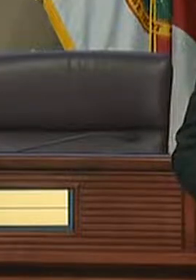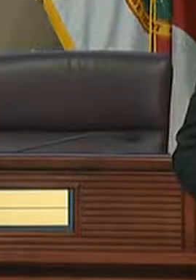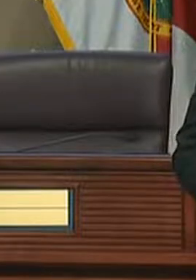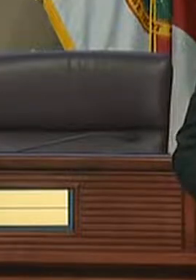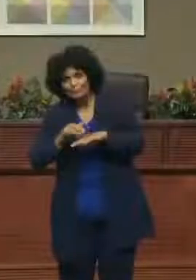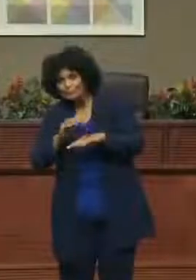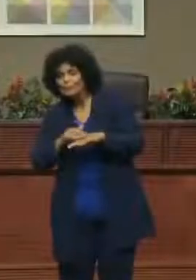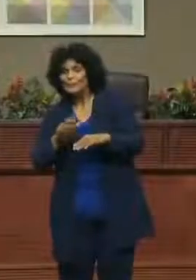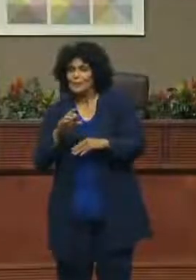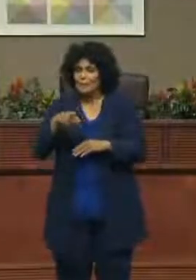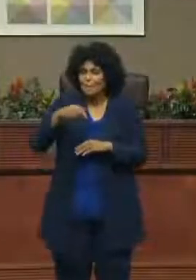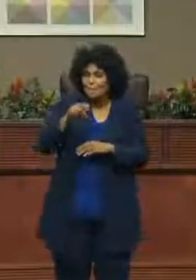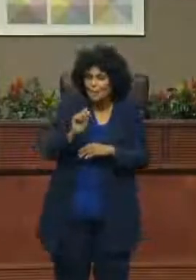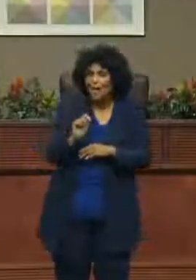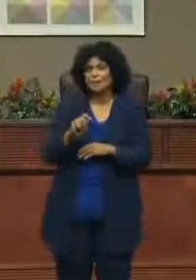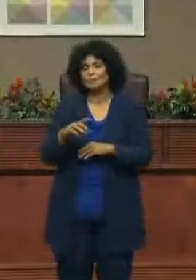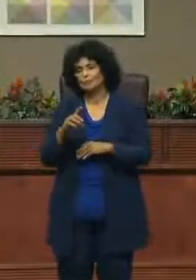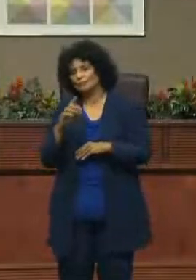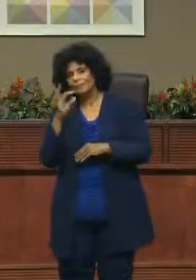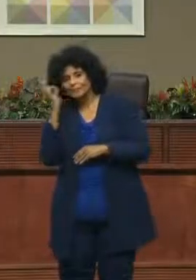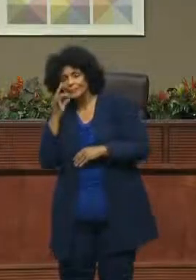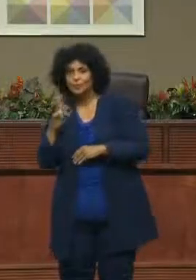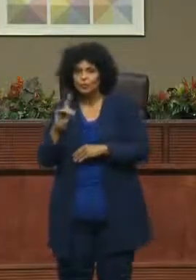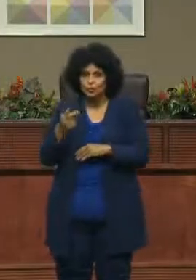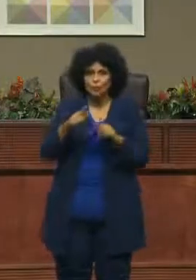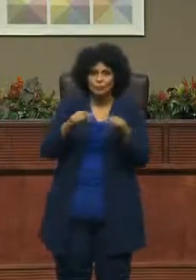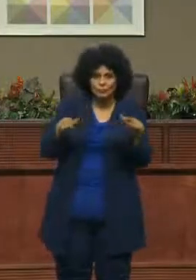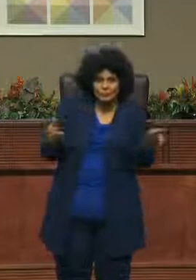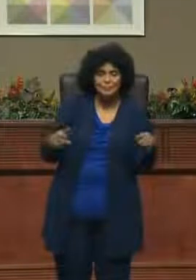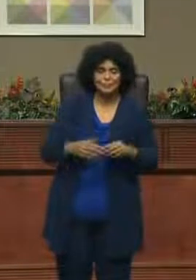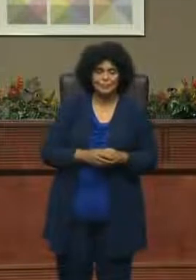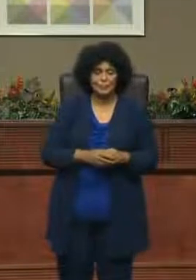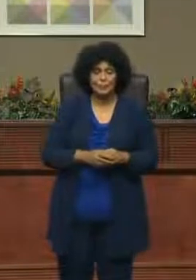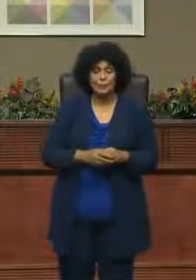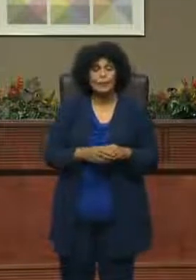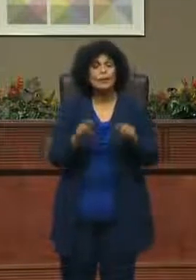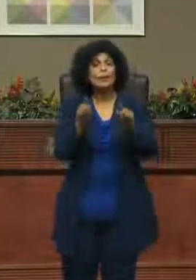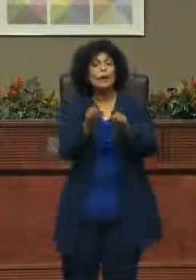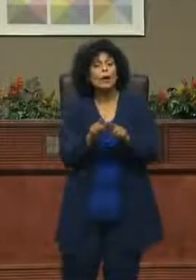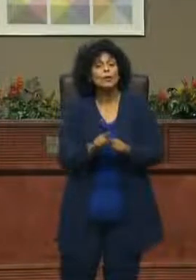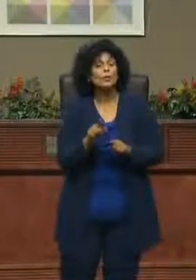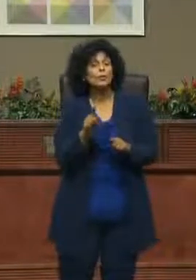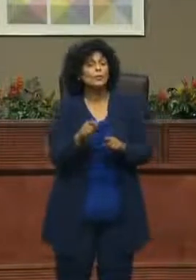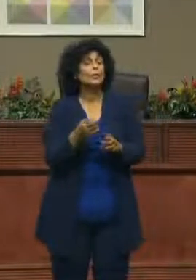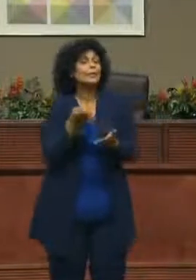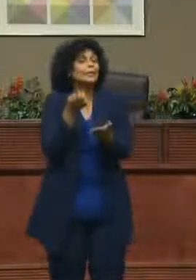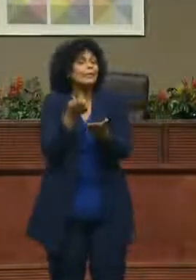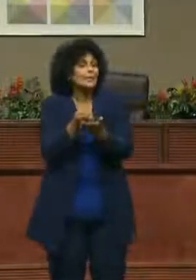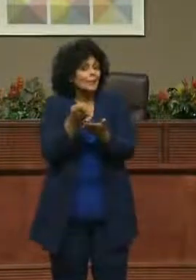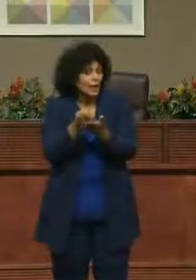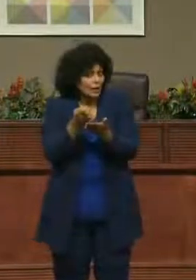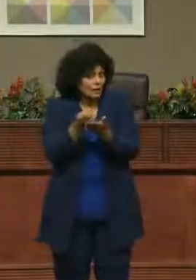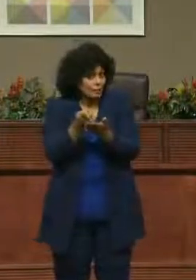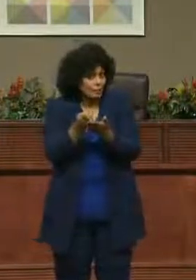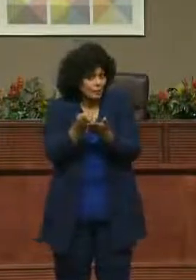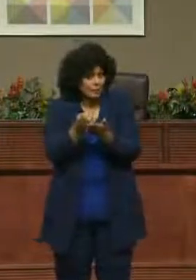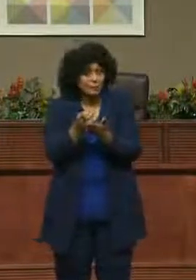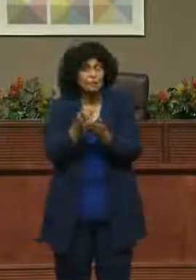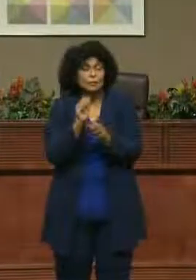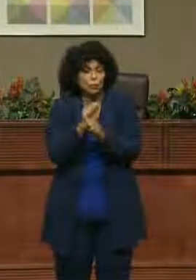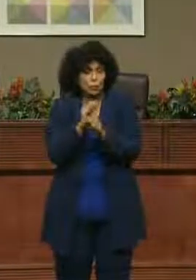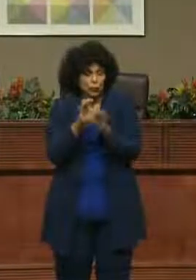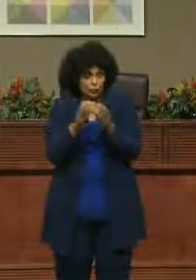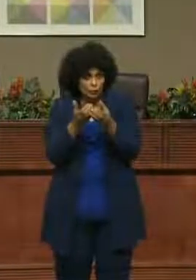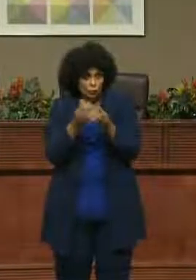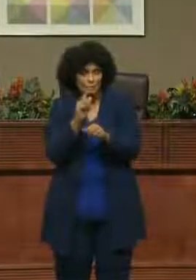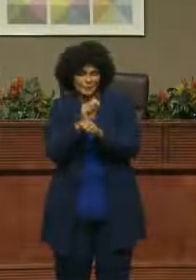And the Economic Recovery Task Force heard some good news as well today. Earlier